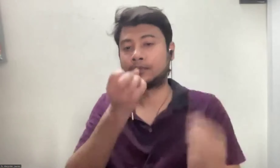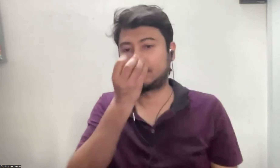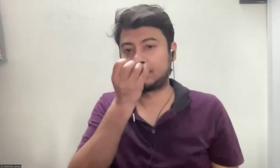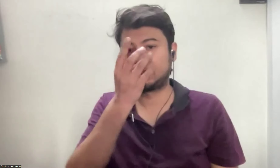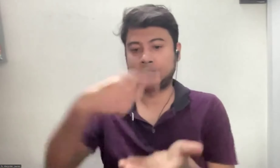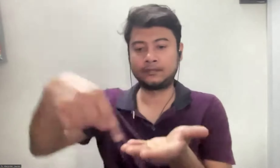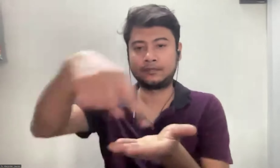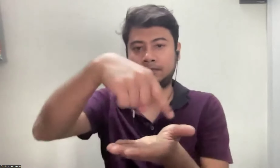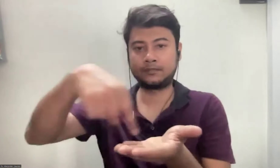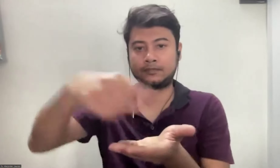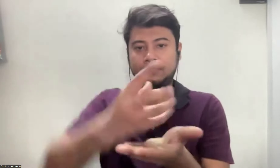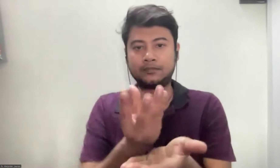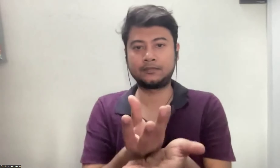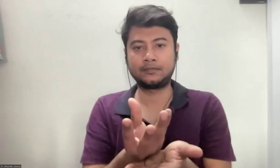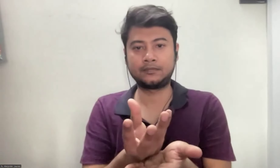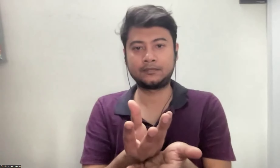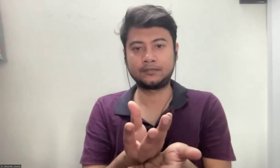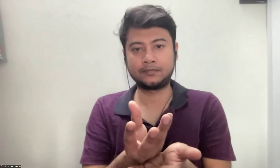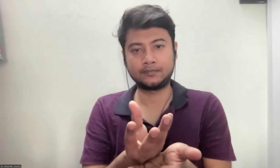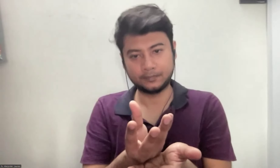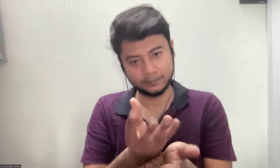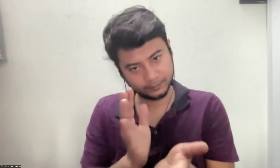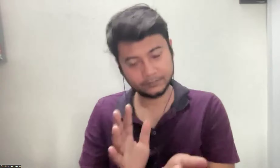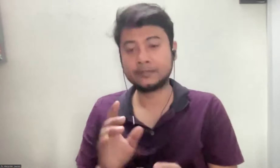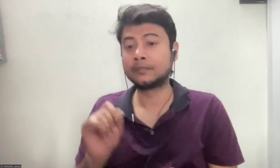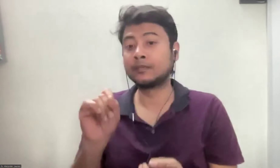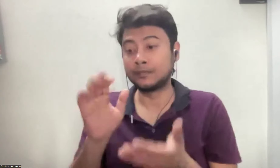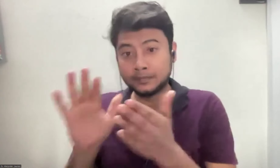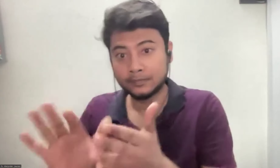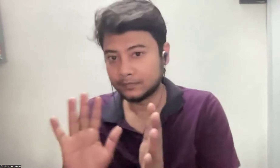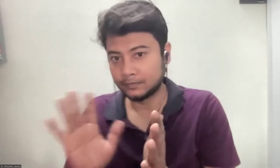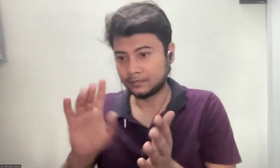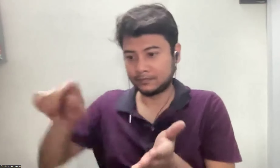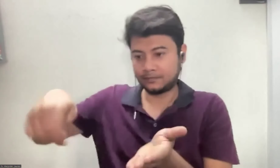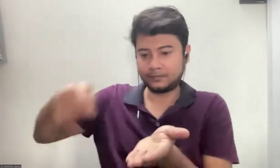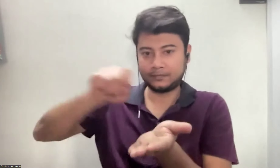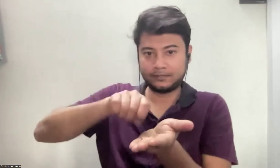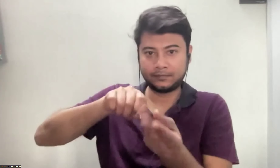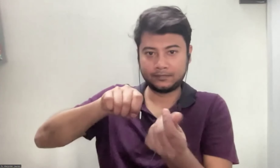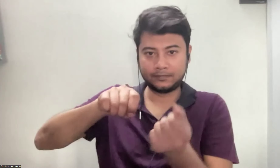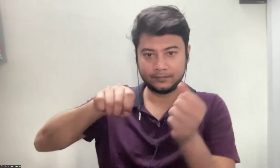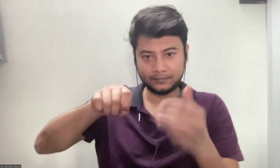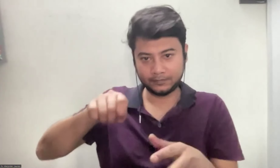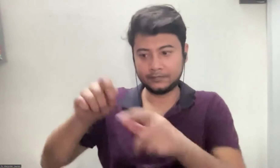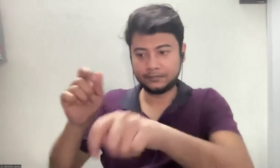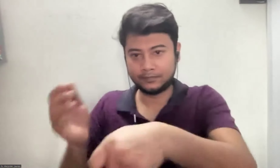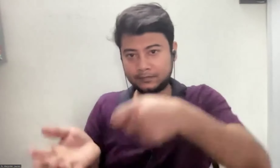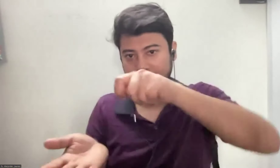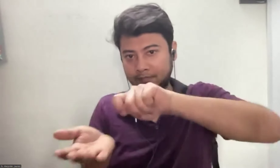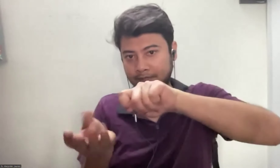Again, we clean hands, then we clean the flowers, put some drops on the flowers, and again offer it